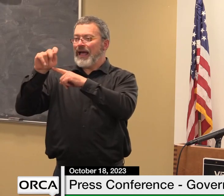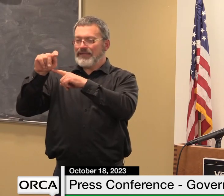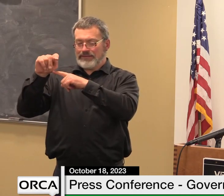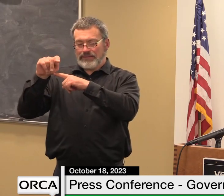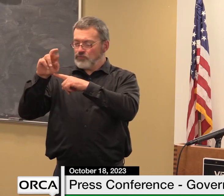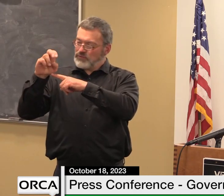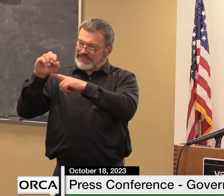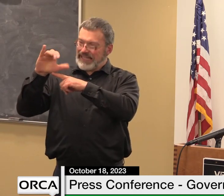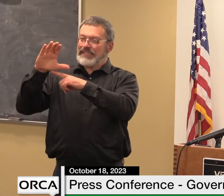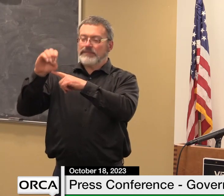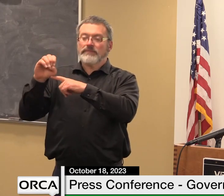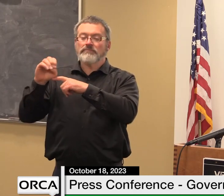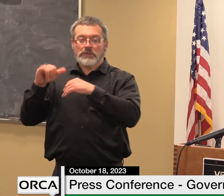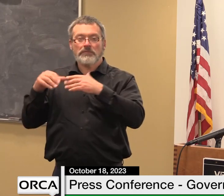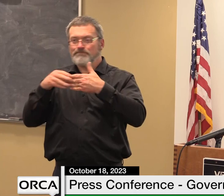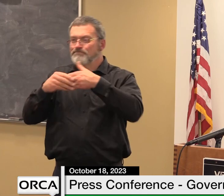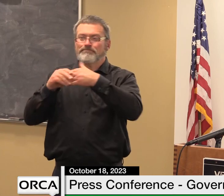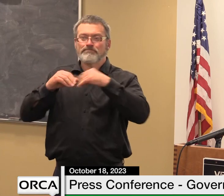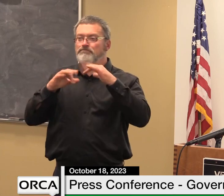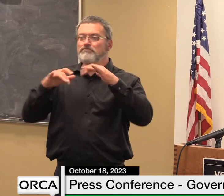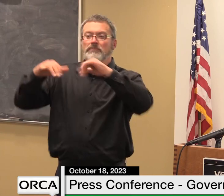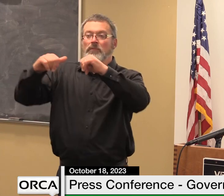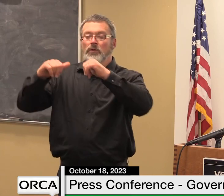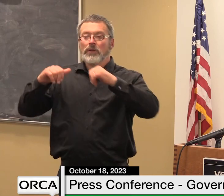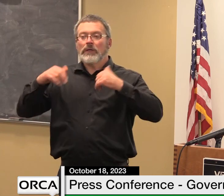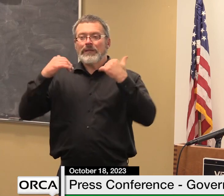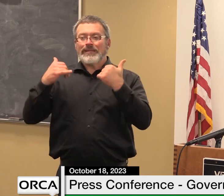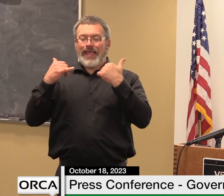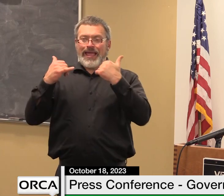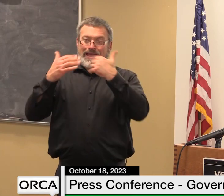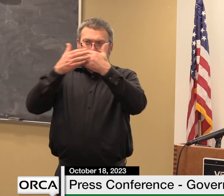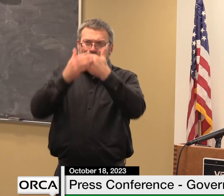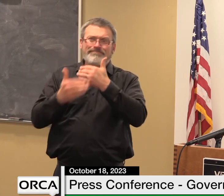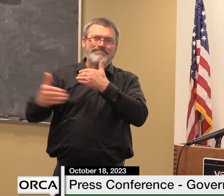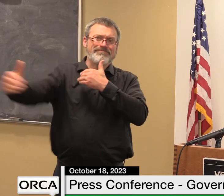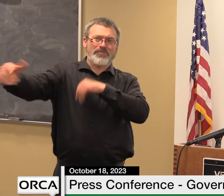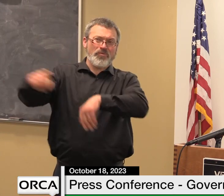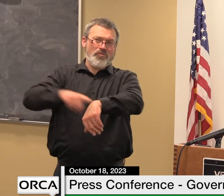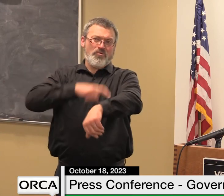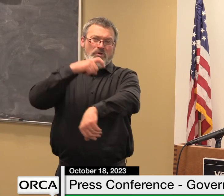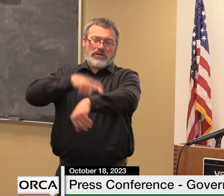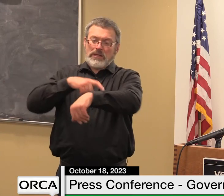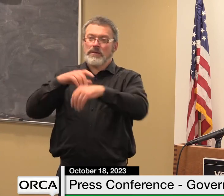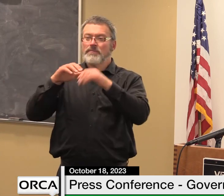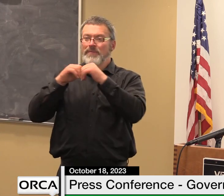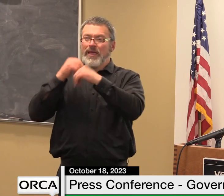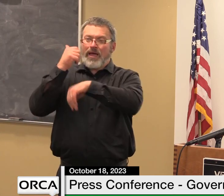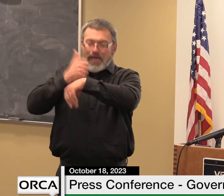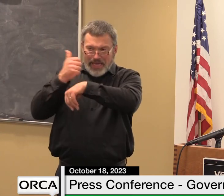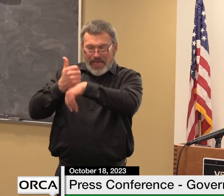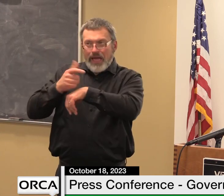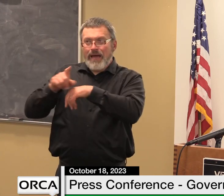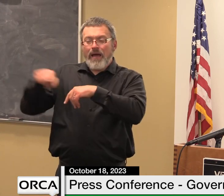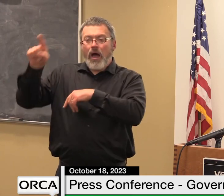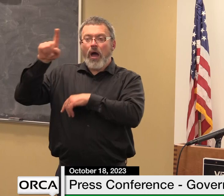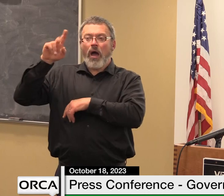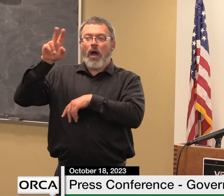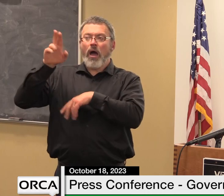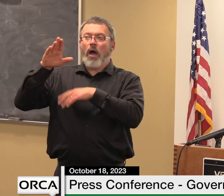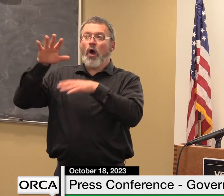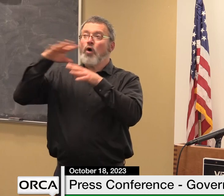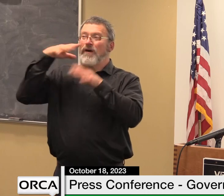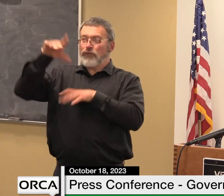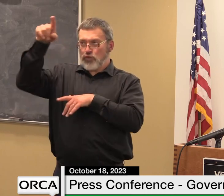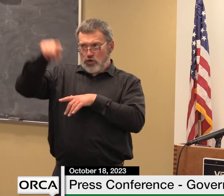talked about these big long-term sort of rebuilding upriver and letting more water flow. Do you have any specific ideas